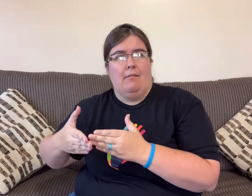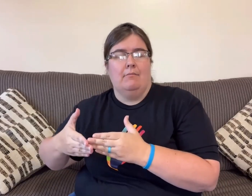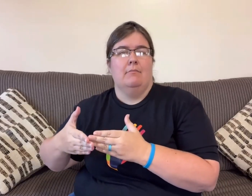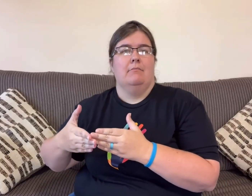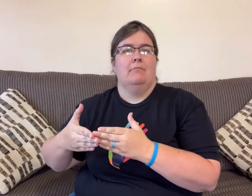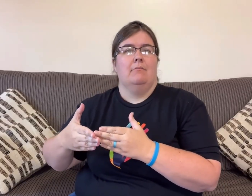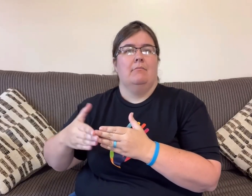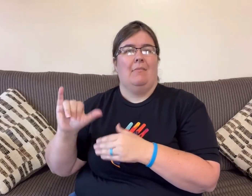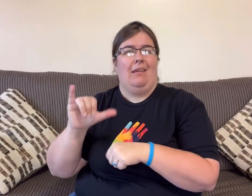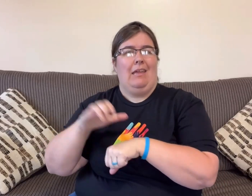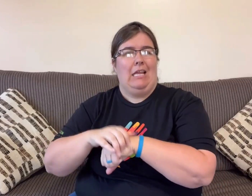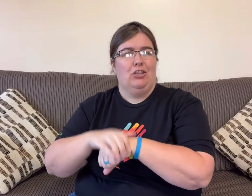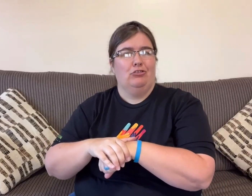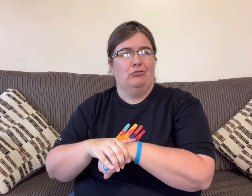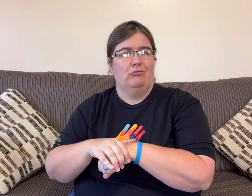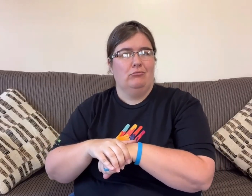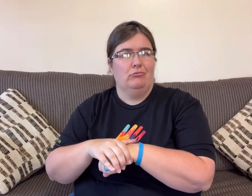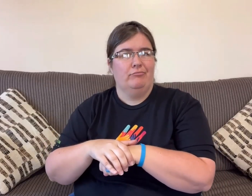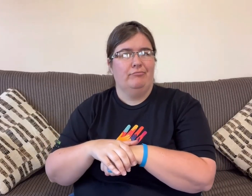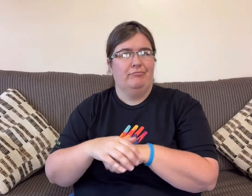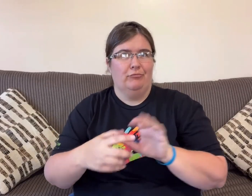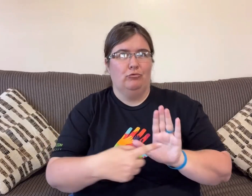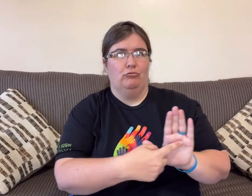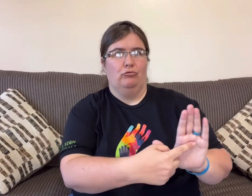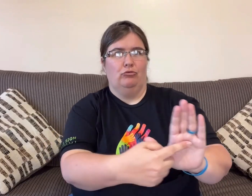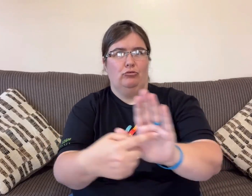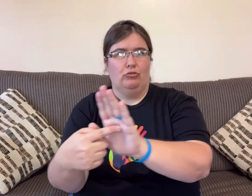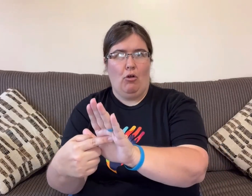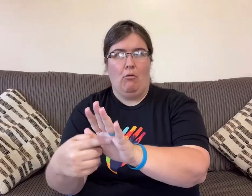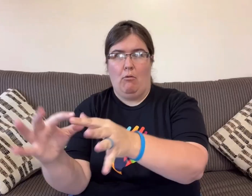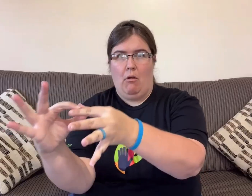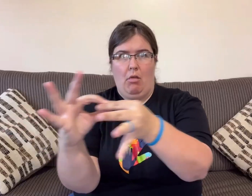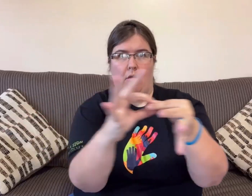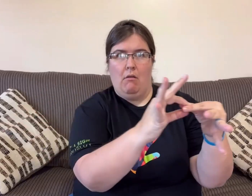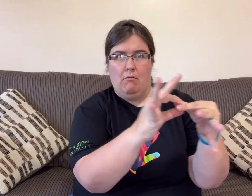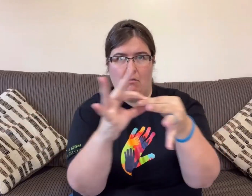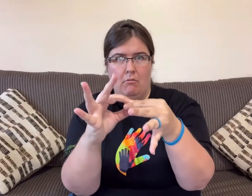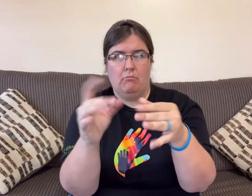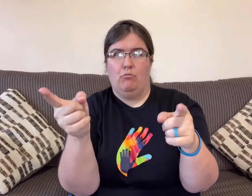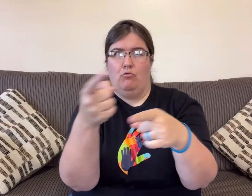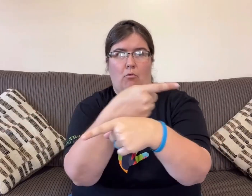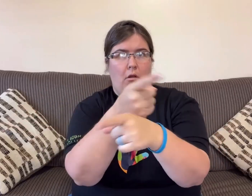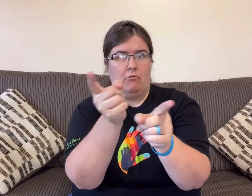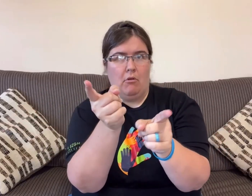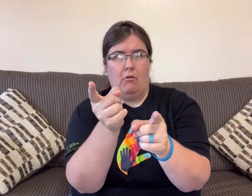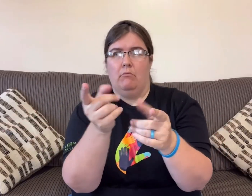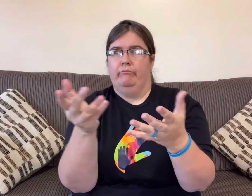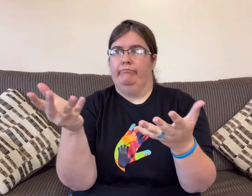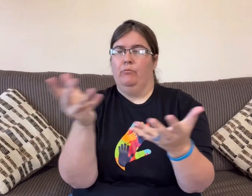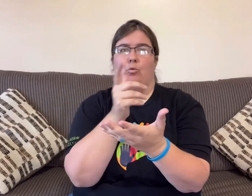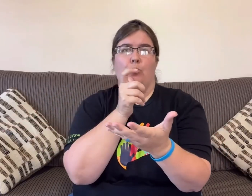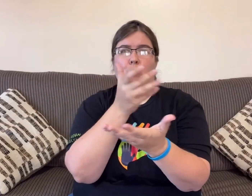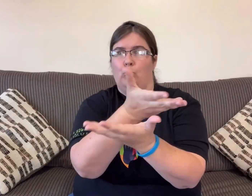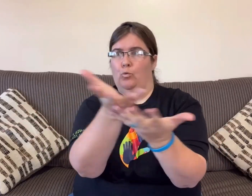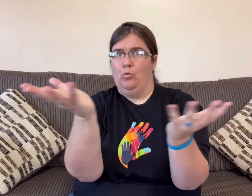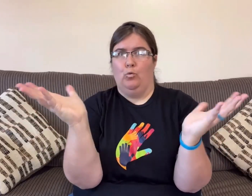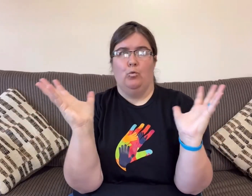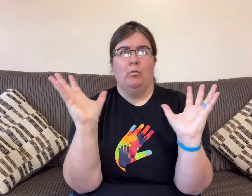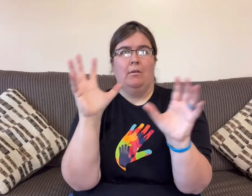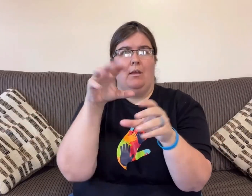in English. You show the relationships using directional movements and showing visually